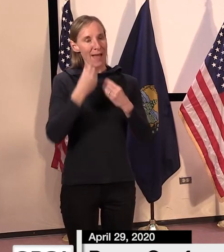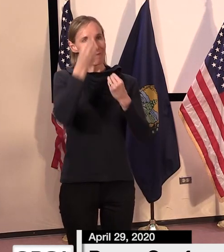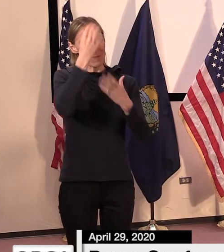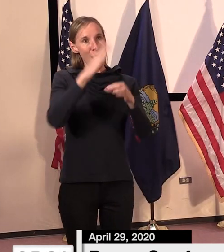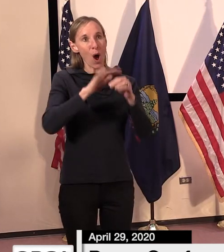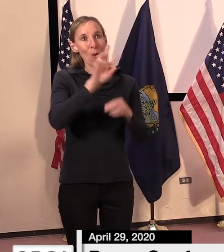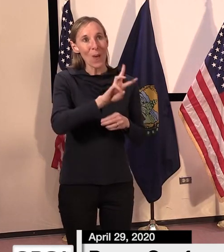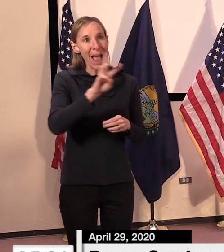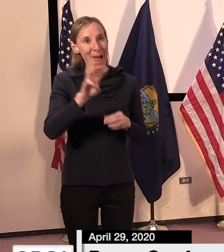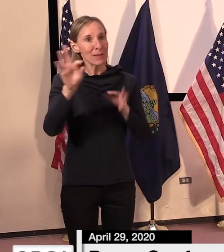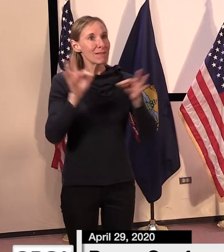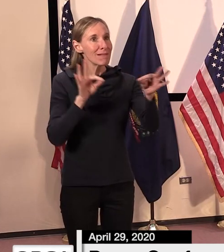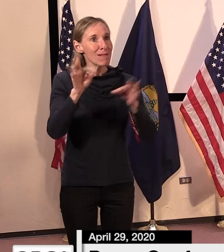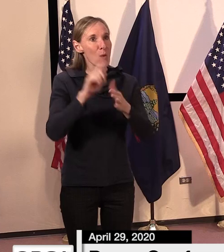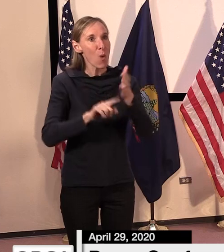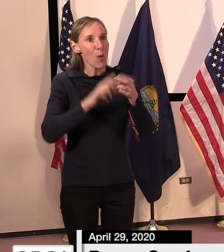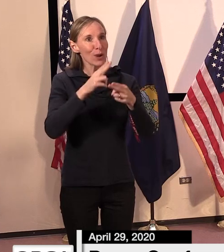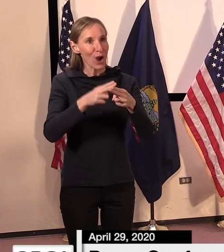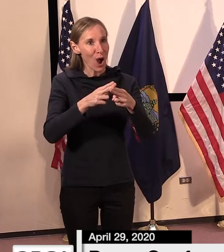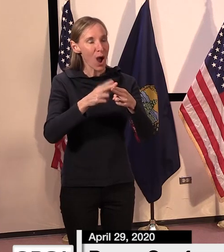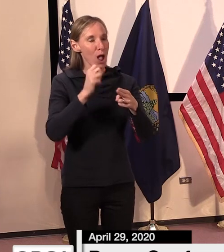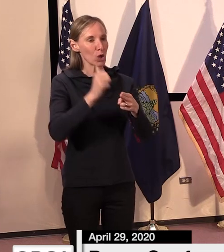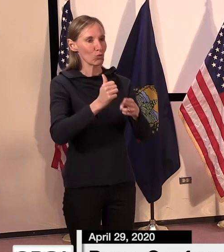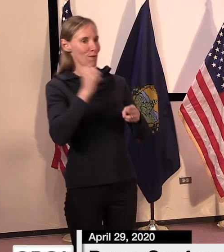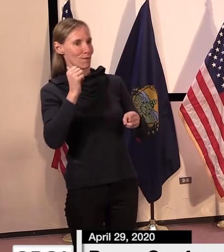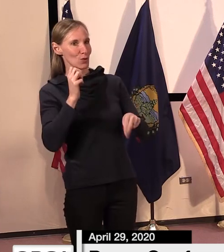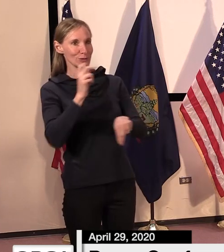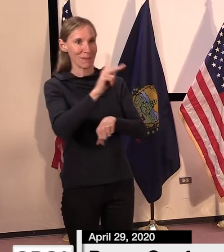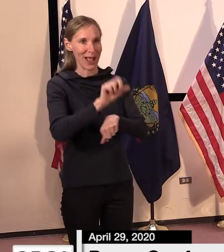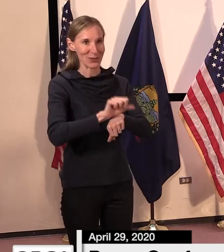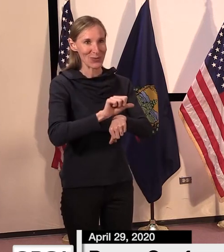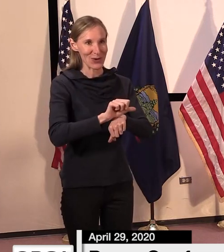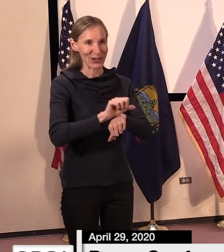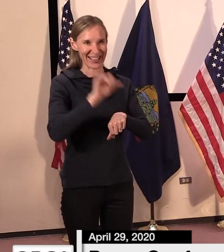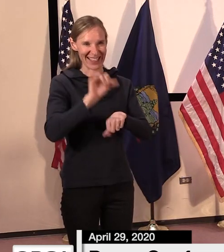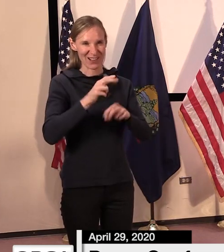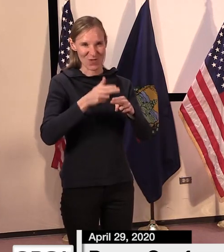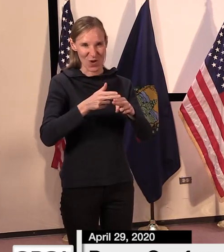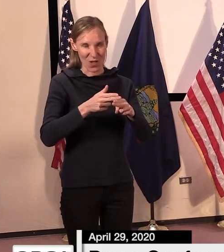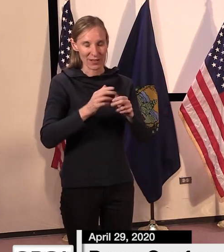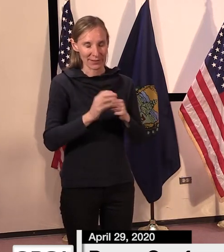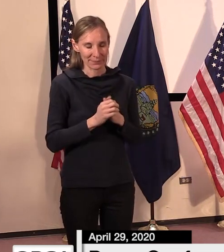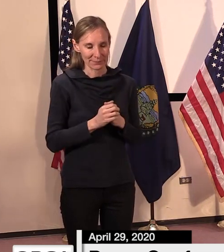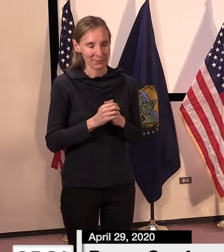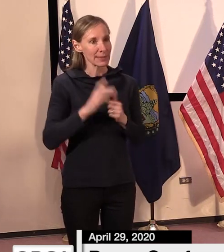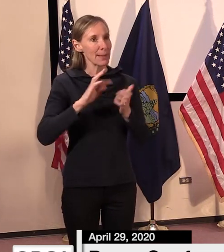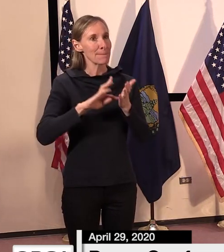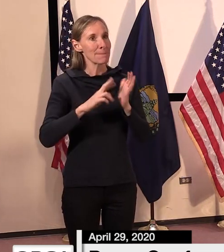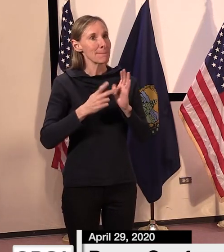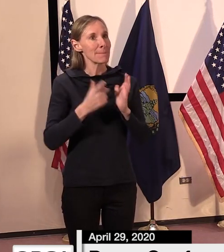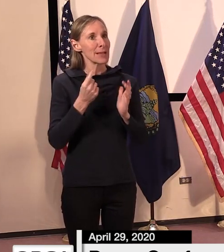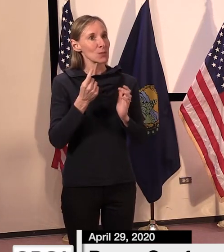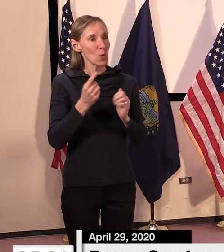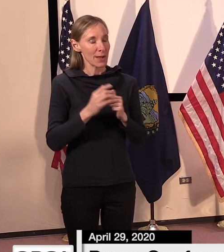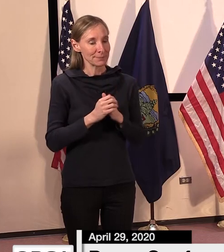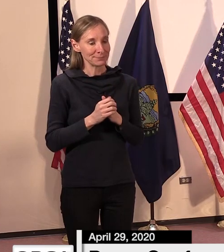website regarding what we're calling refusal to return to work. In those cases